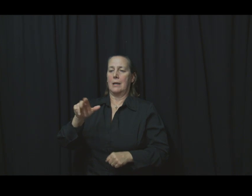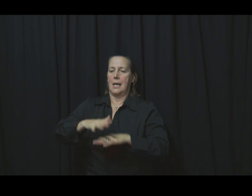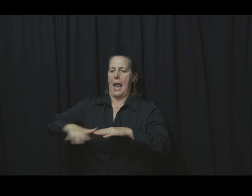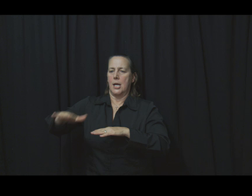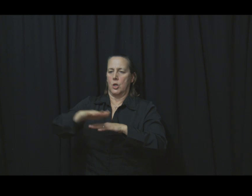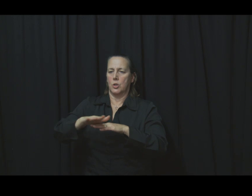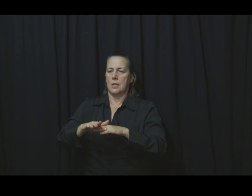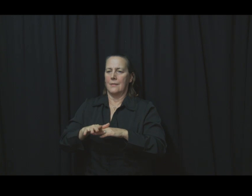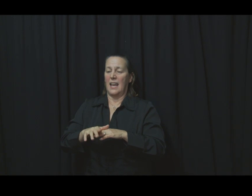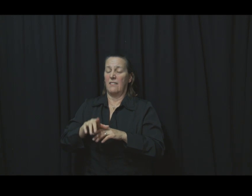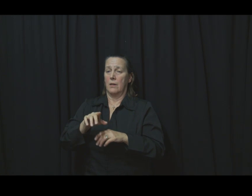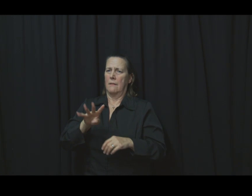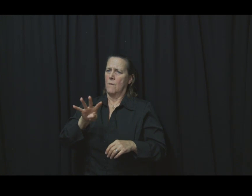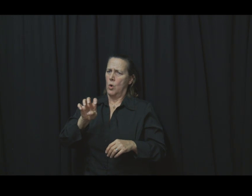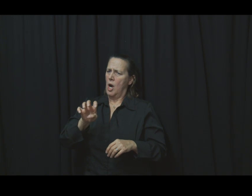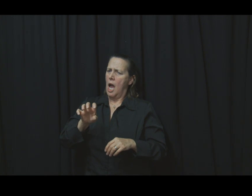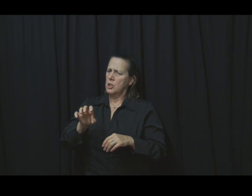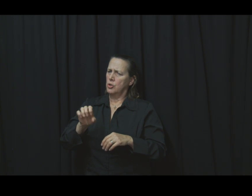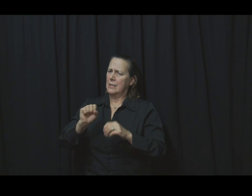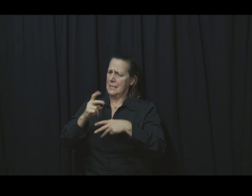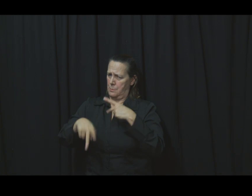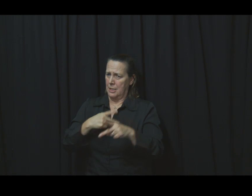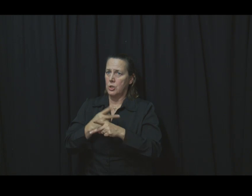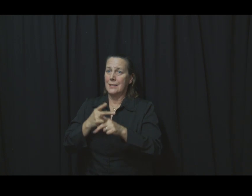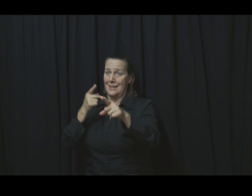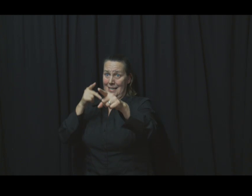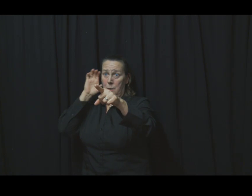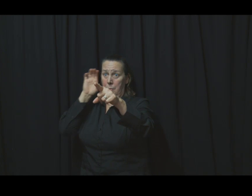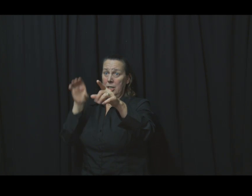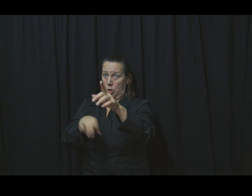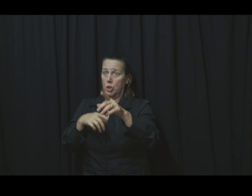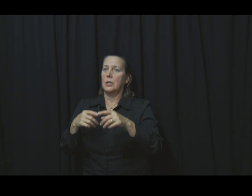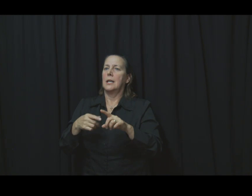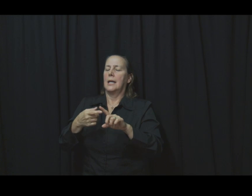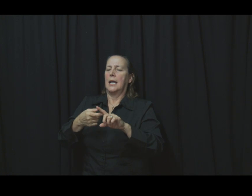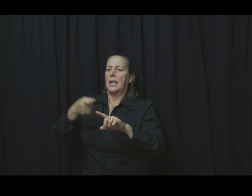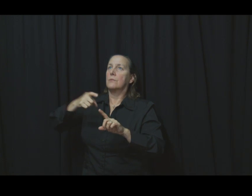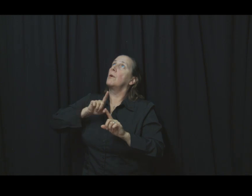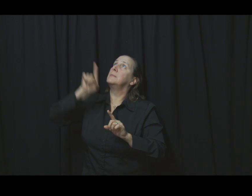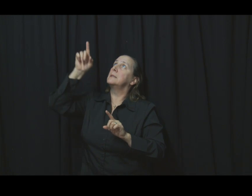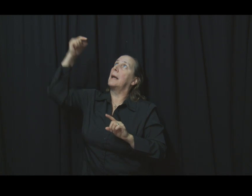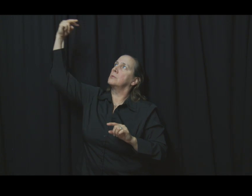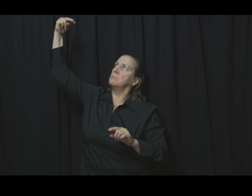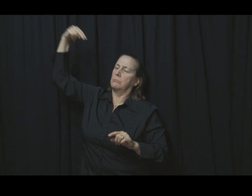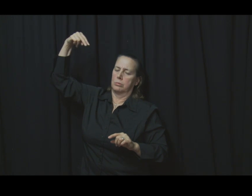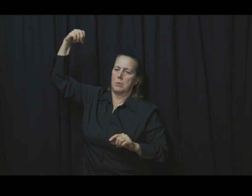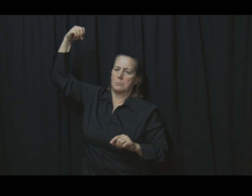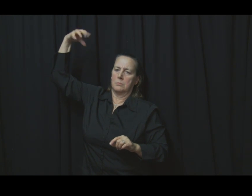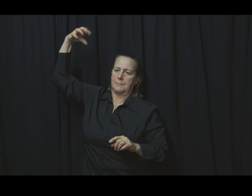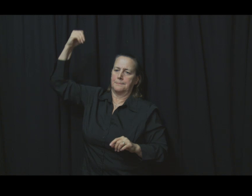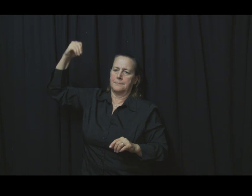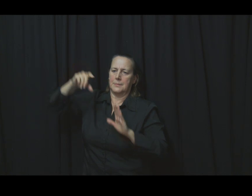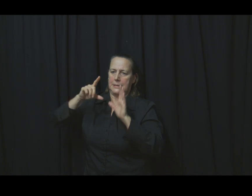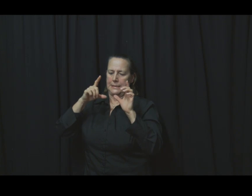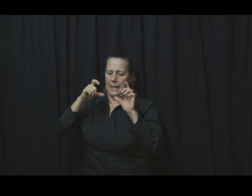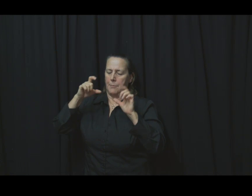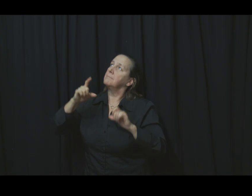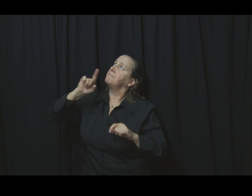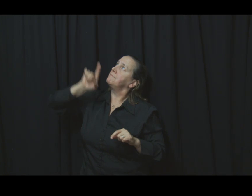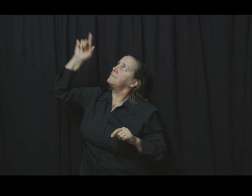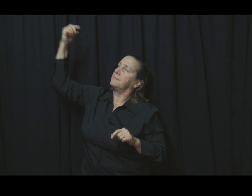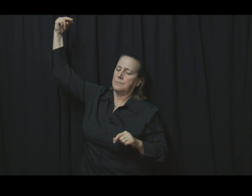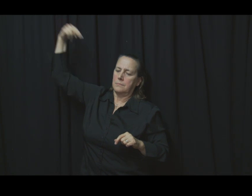400 species. By the way, this picture that you're seeing was taken by spacecraft in space, orbiting the Earth. If you told